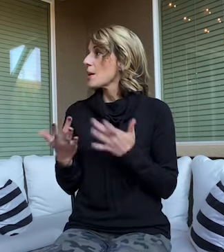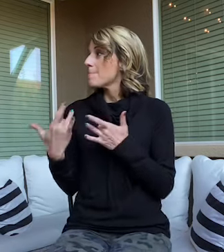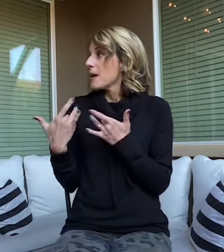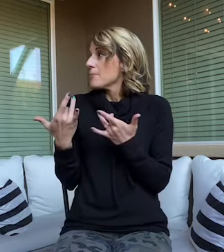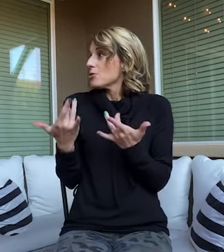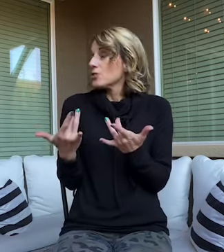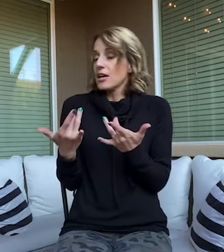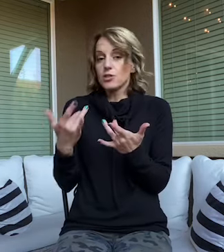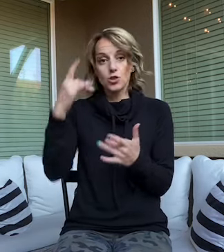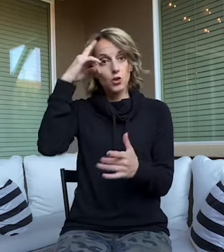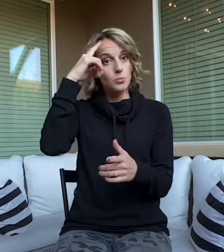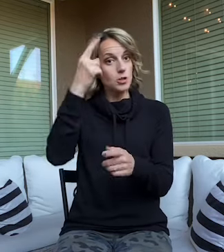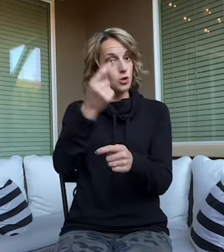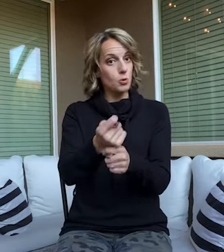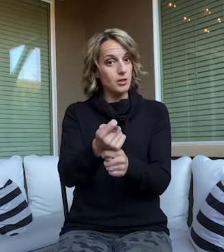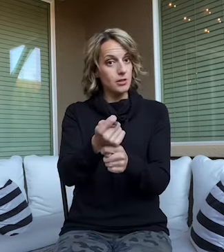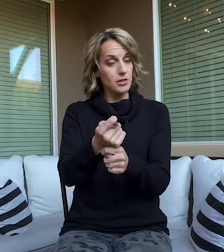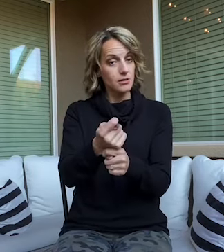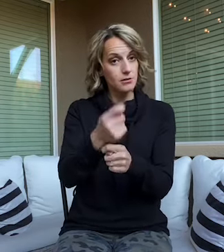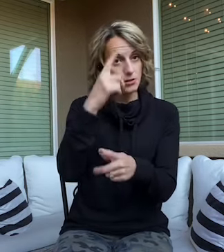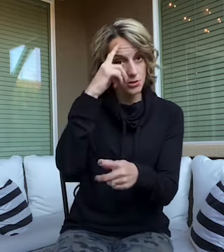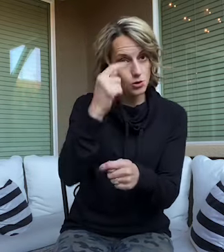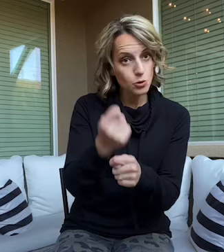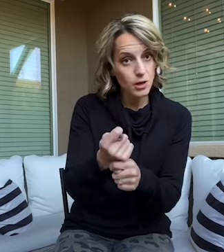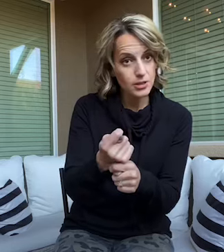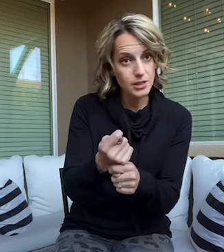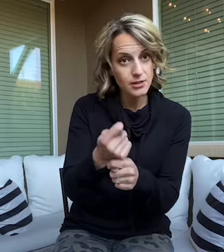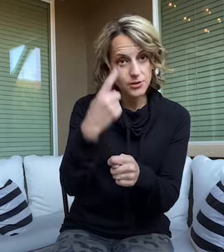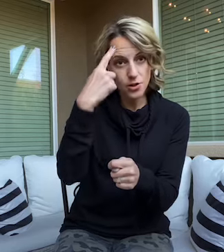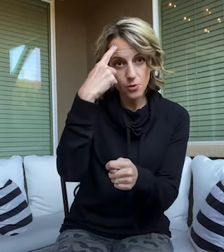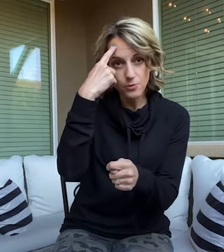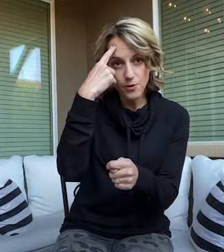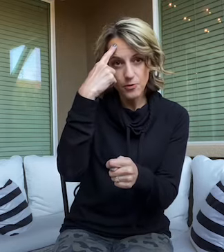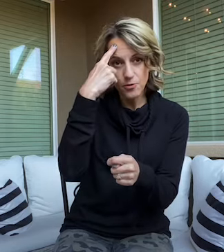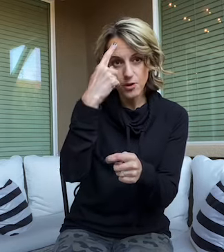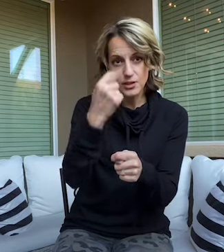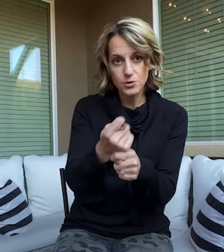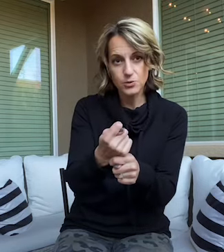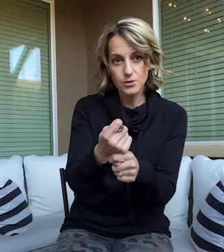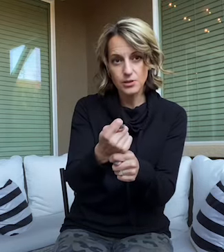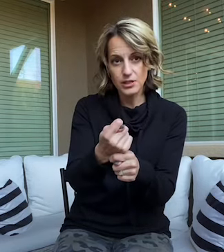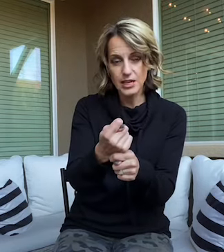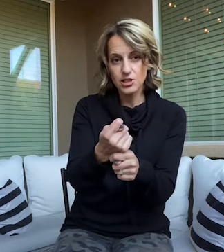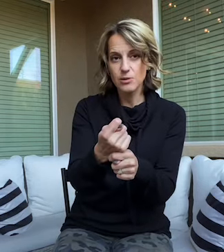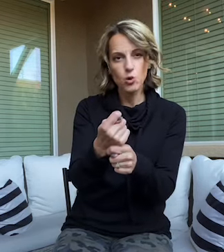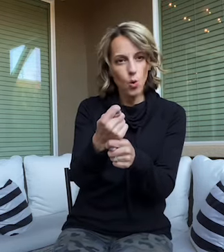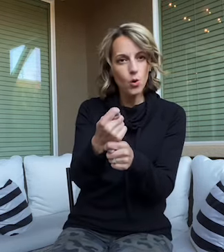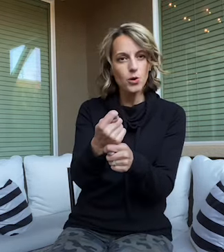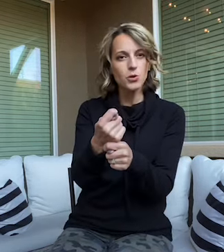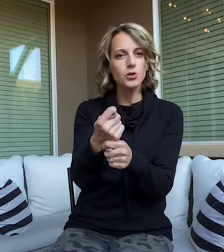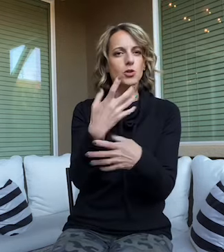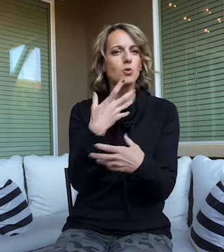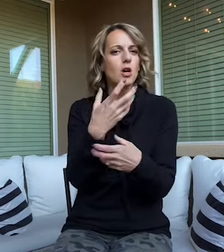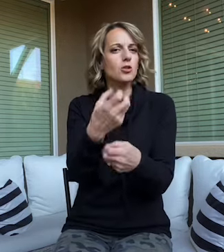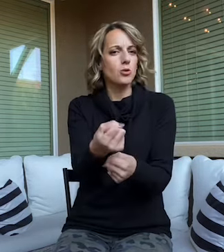Maybe you tend to be trusting, so from the forehead to T hand shapes, or you can do